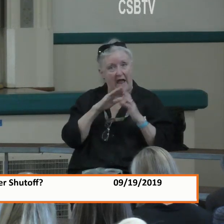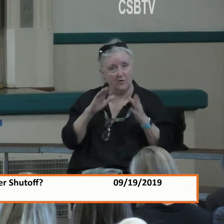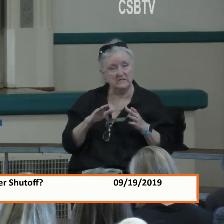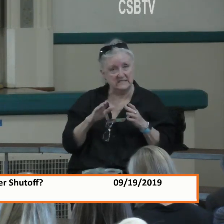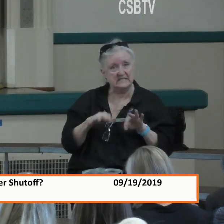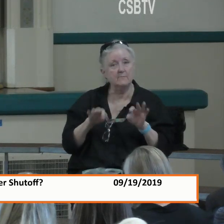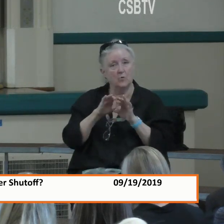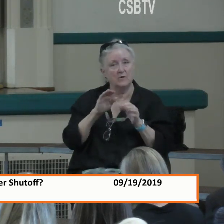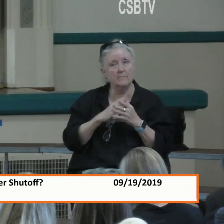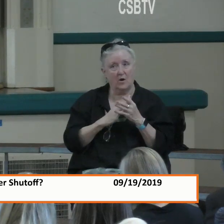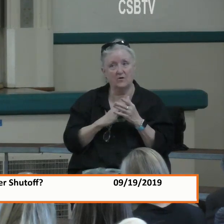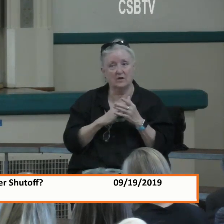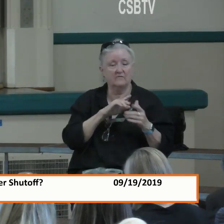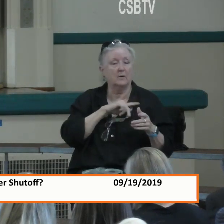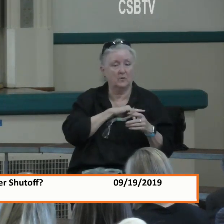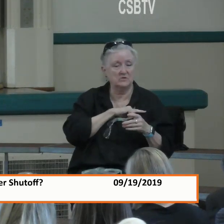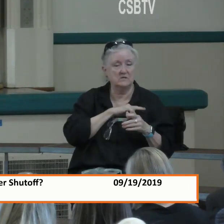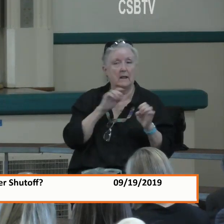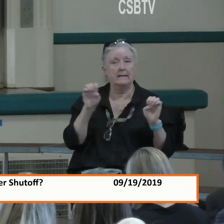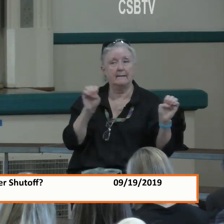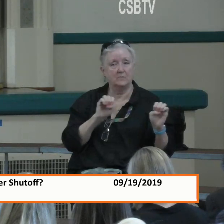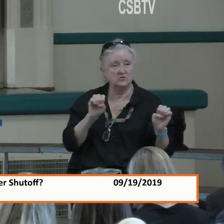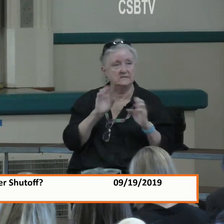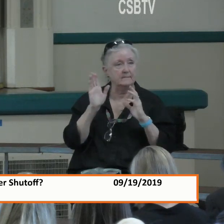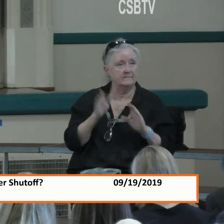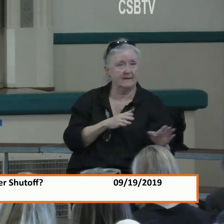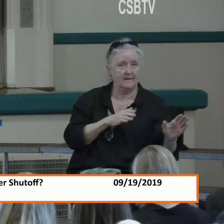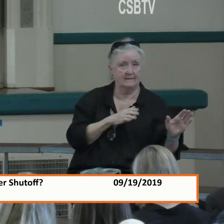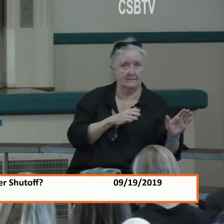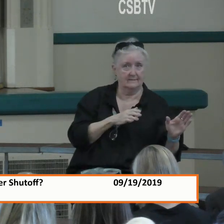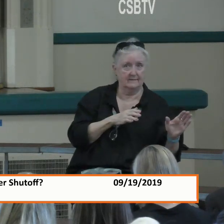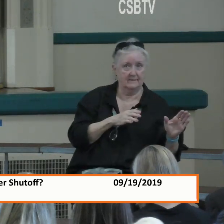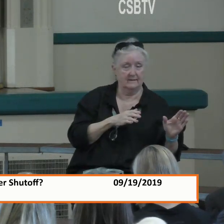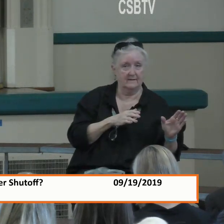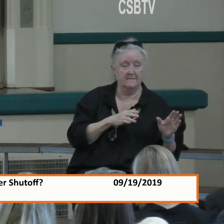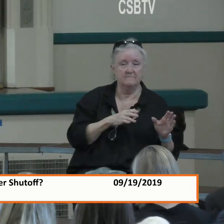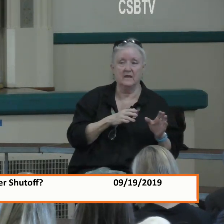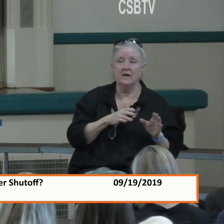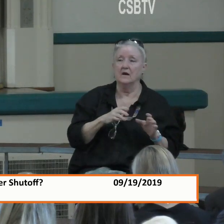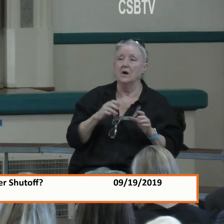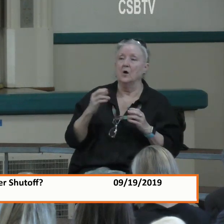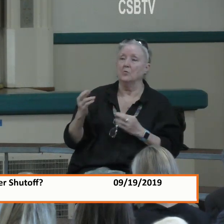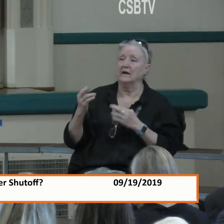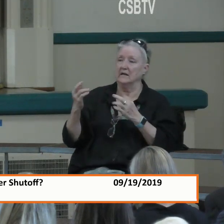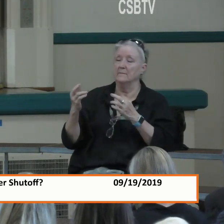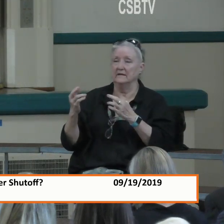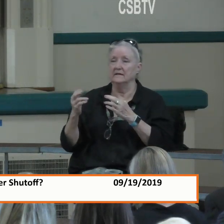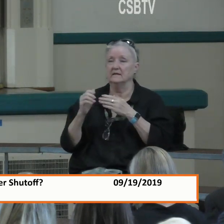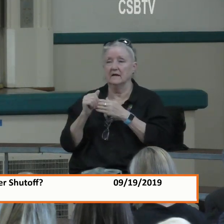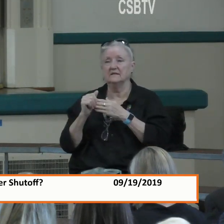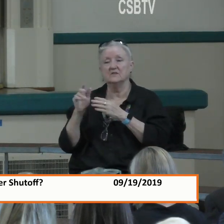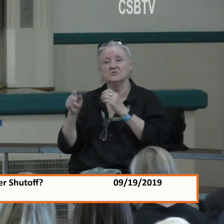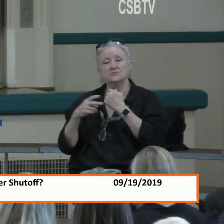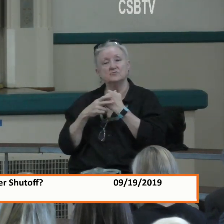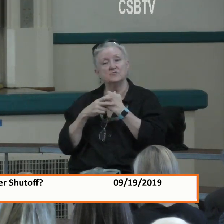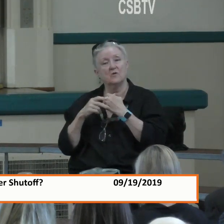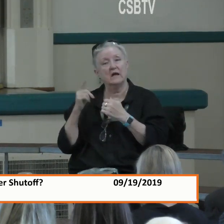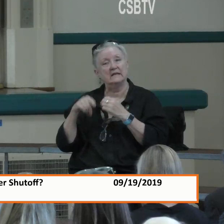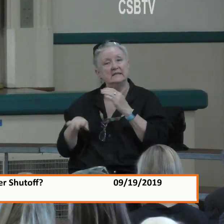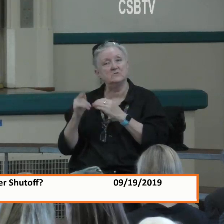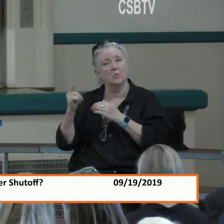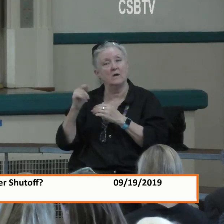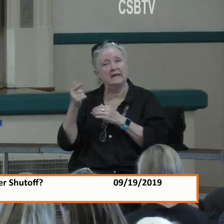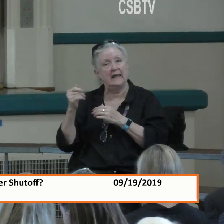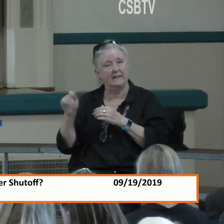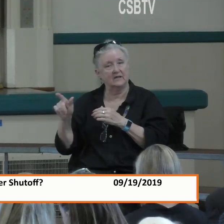part of your personal emergency planning. A recommended guideline is to store at least 1 gallon of potable